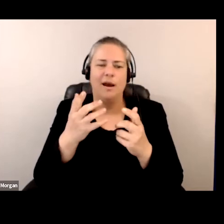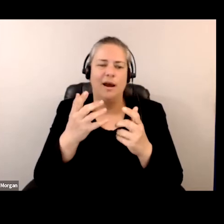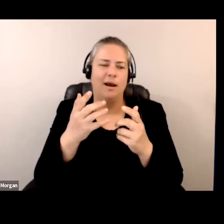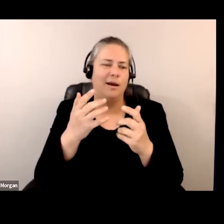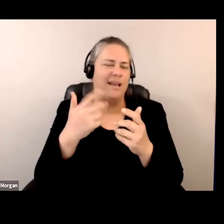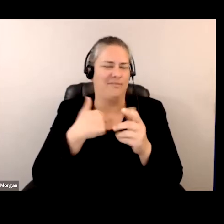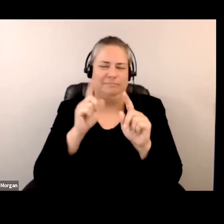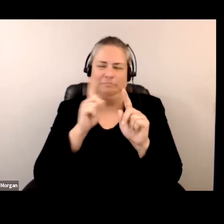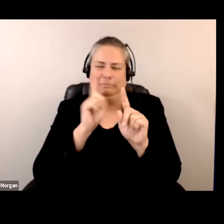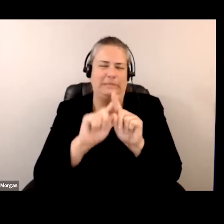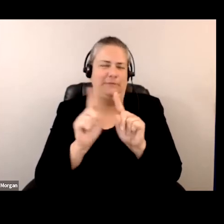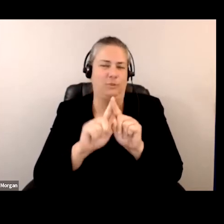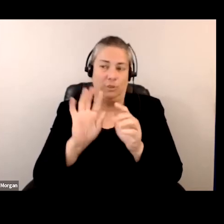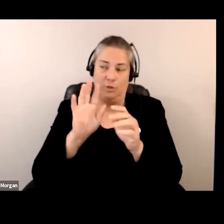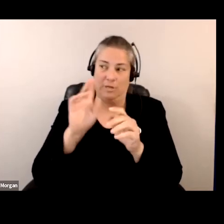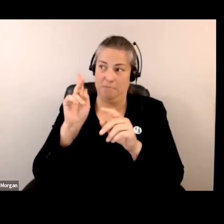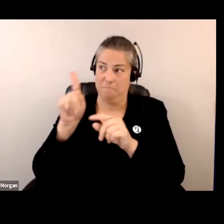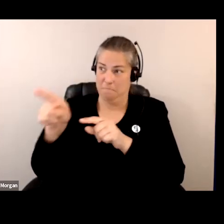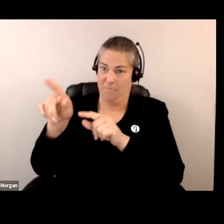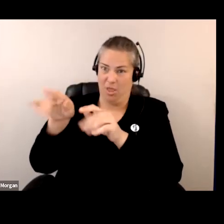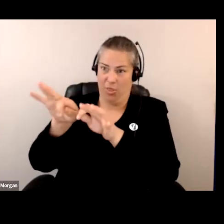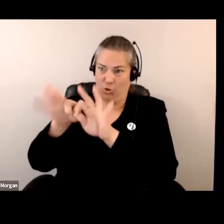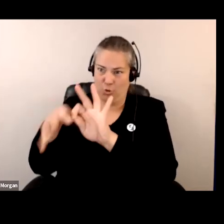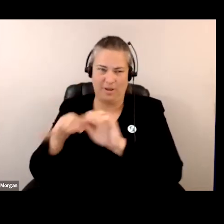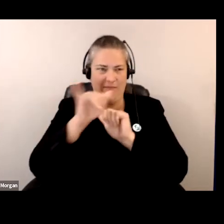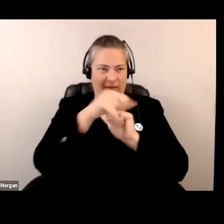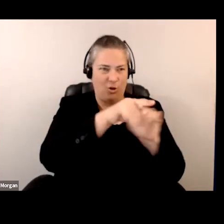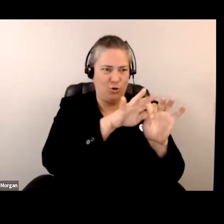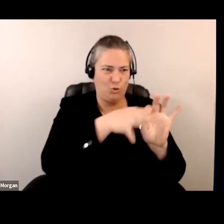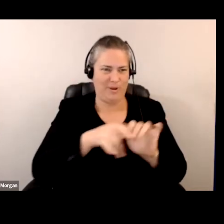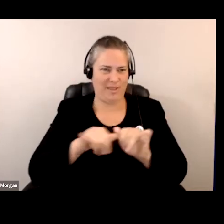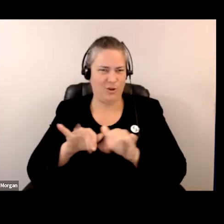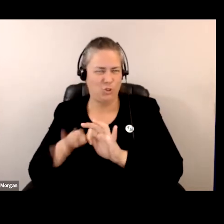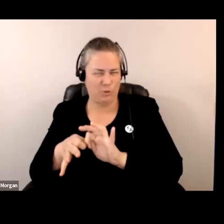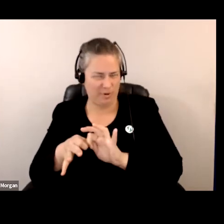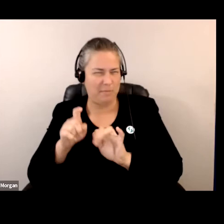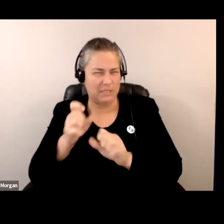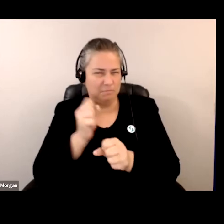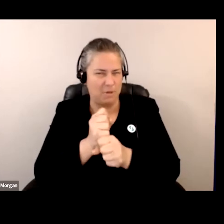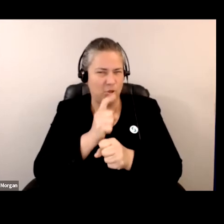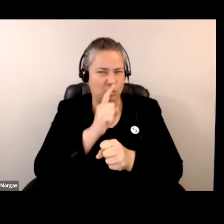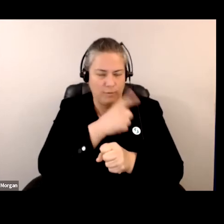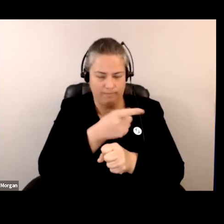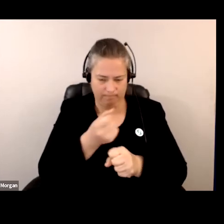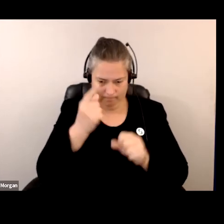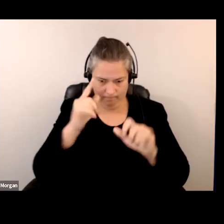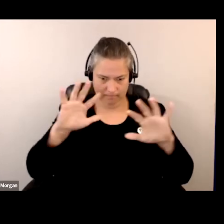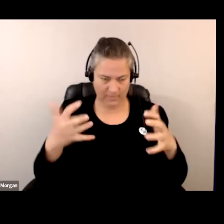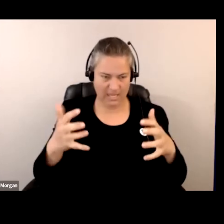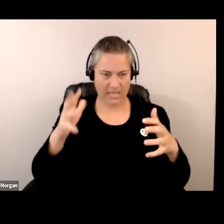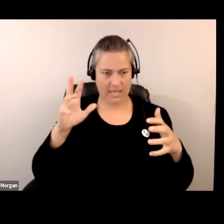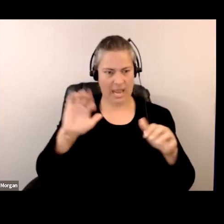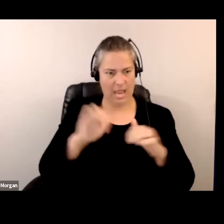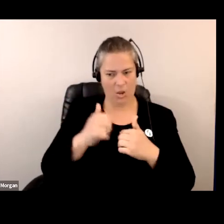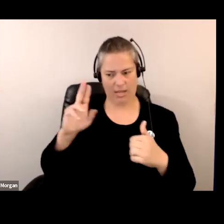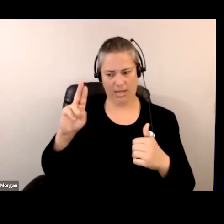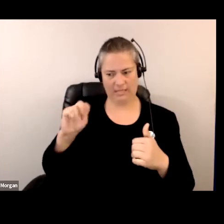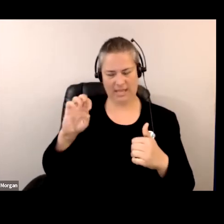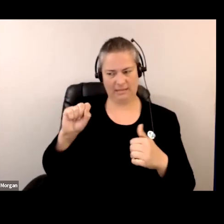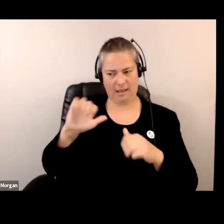interpretations for different people, and that has to be front and center part of how NCES thinks about the data that they